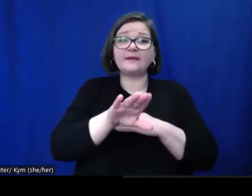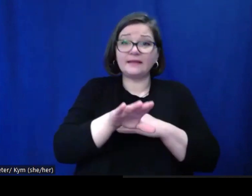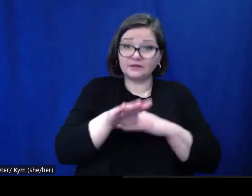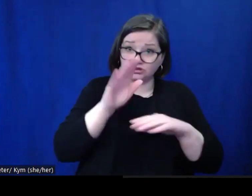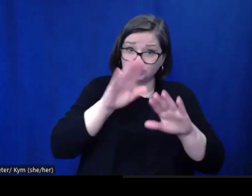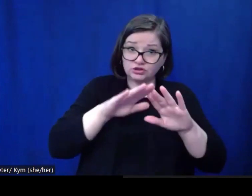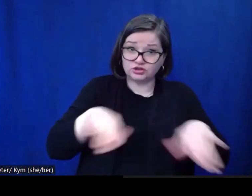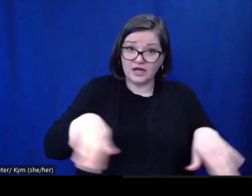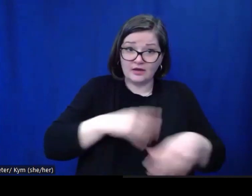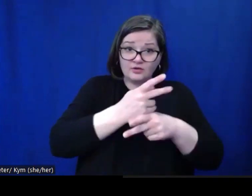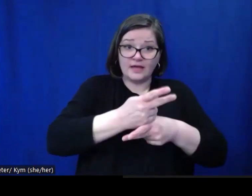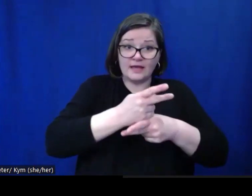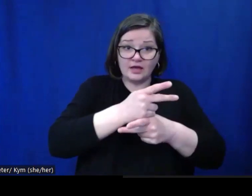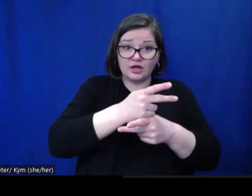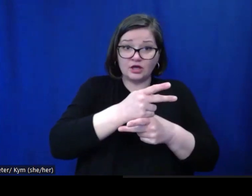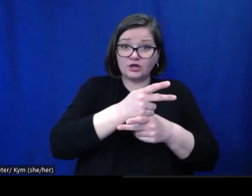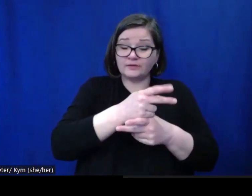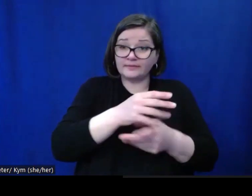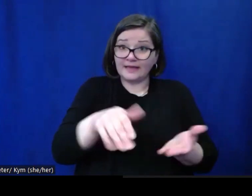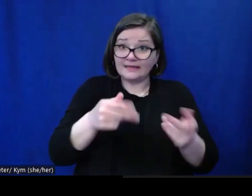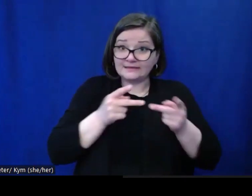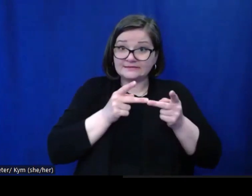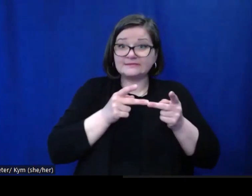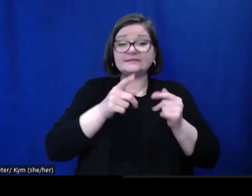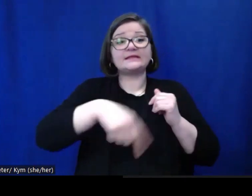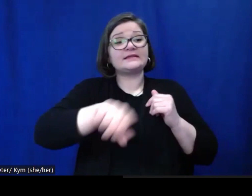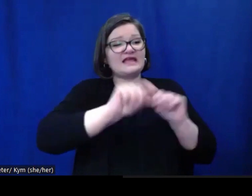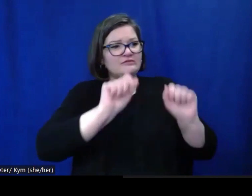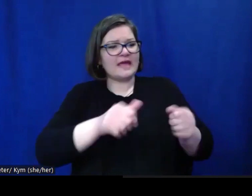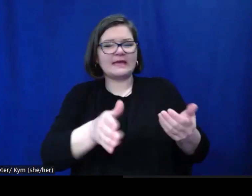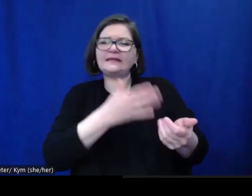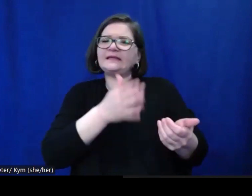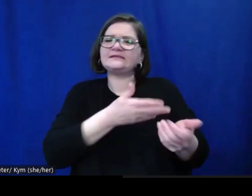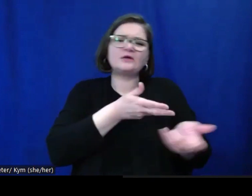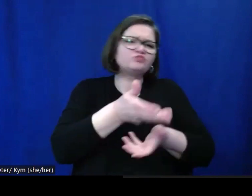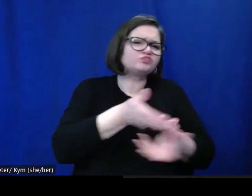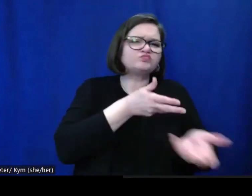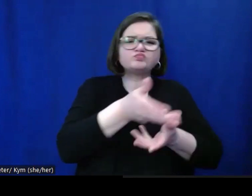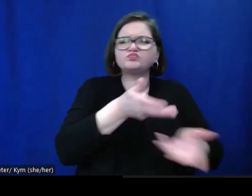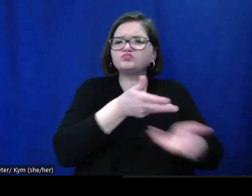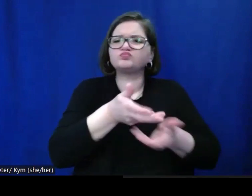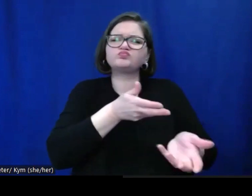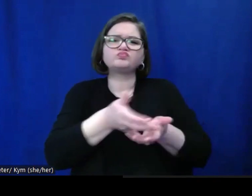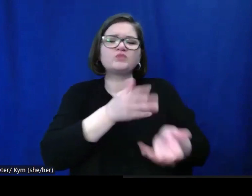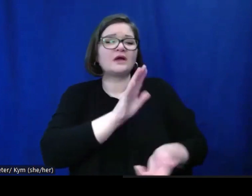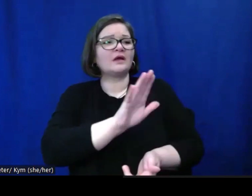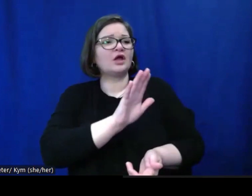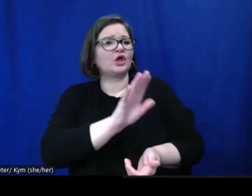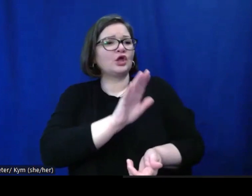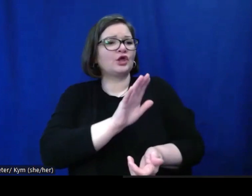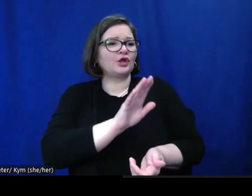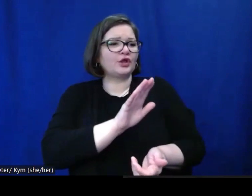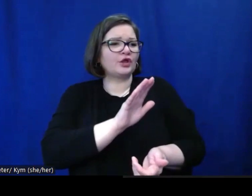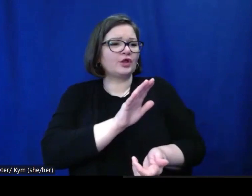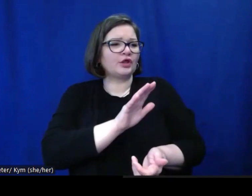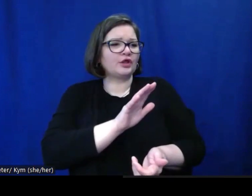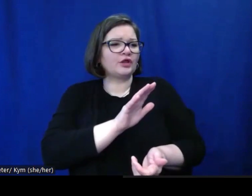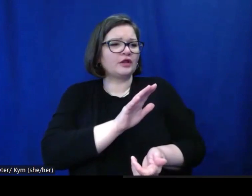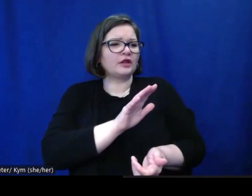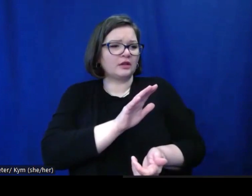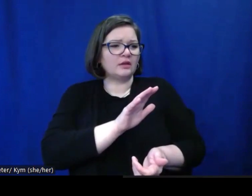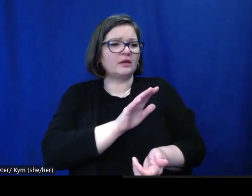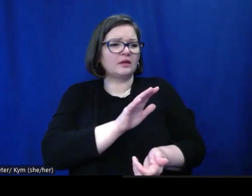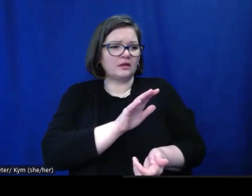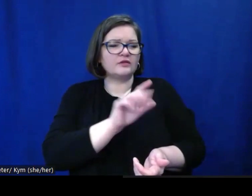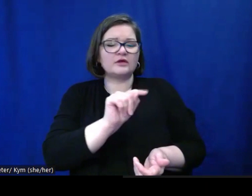childcare environments, and they're easy to work with because their temperament and probably the teacher's temperament might be a good